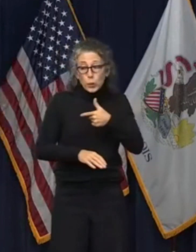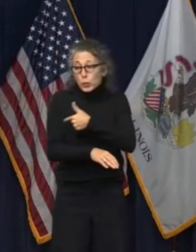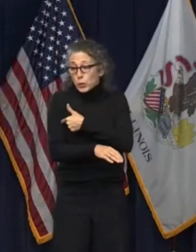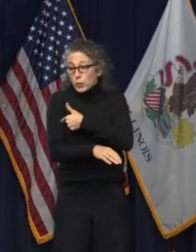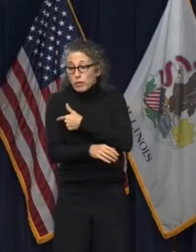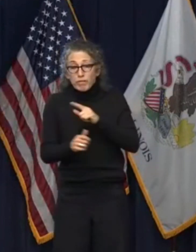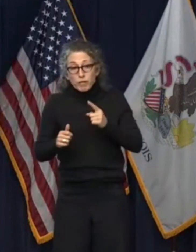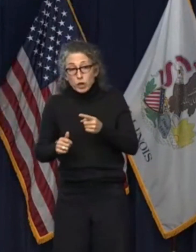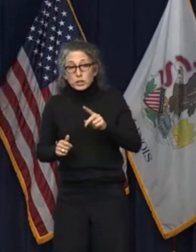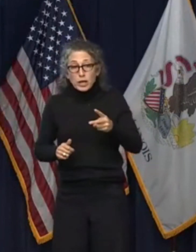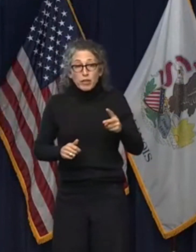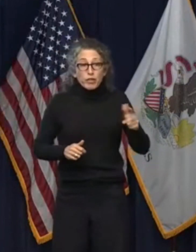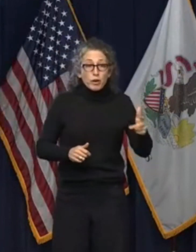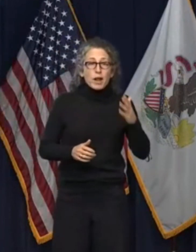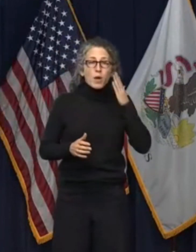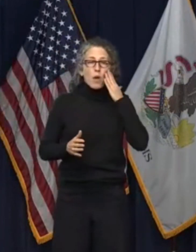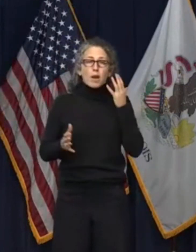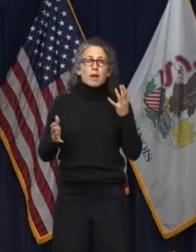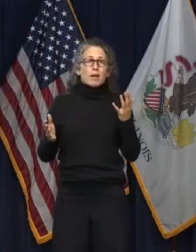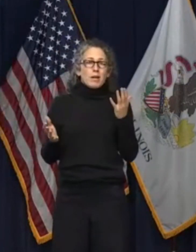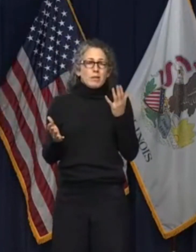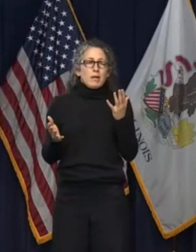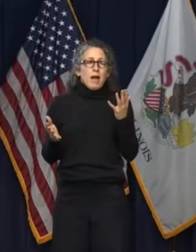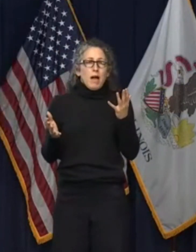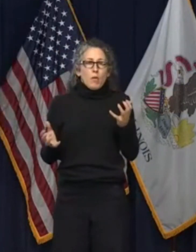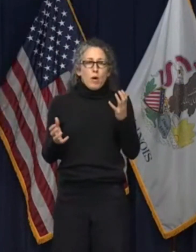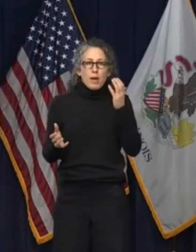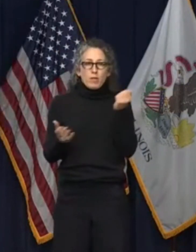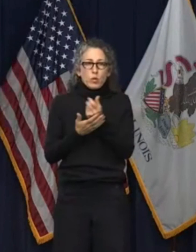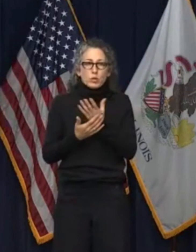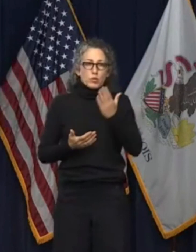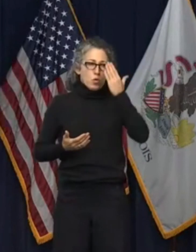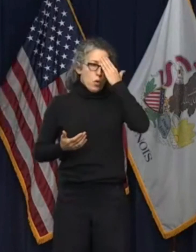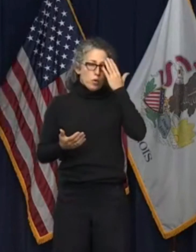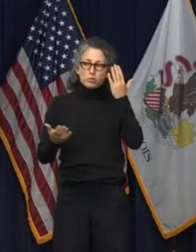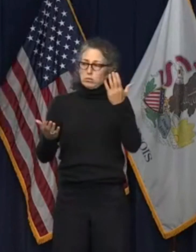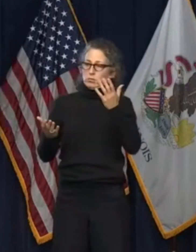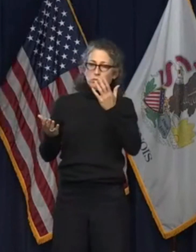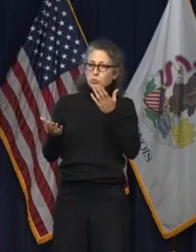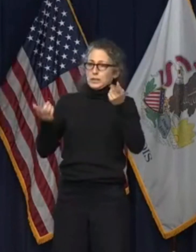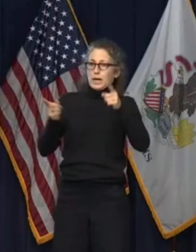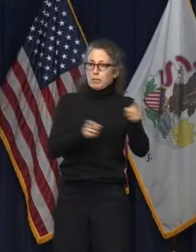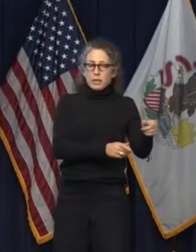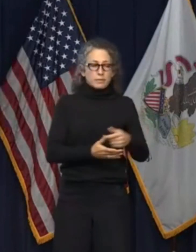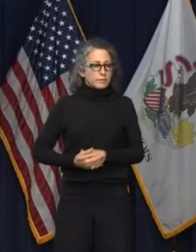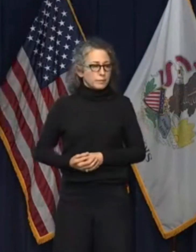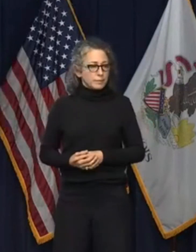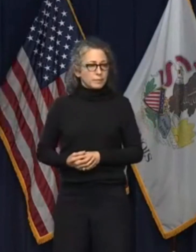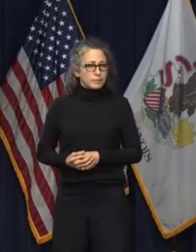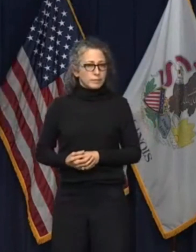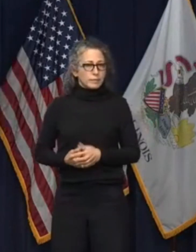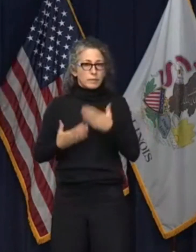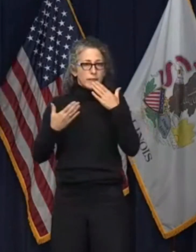want everybody to know all the facts, and then, they'll make up their own minds about it. Thanks, everyone. Thank